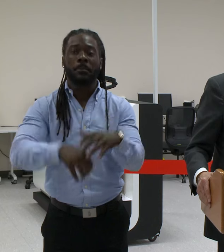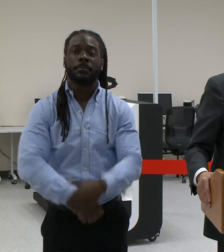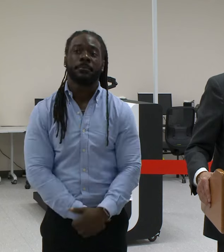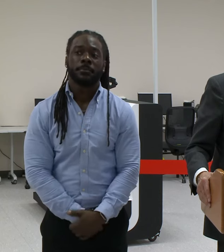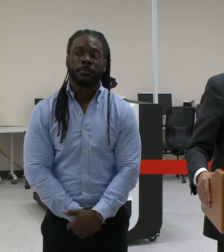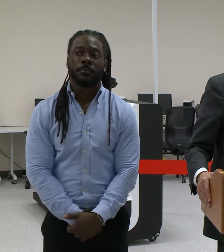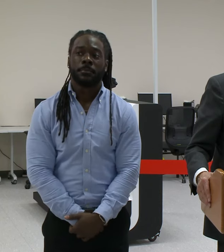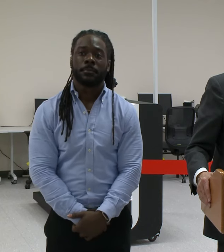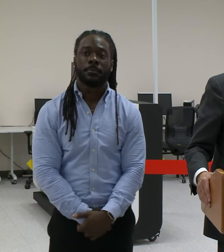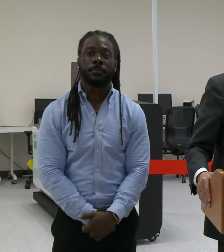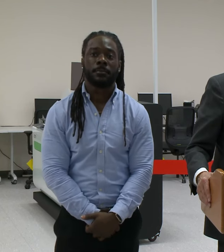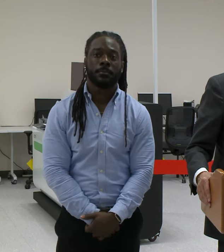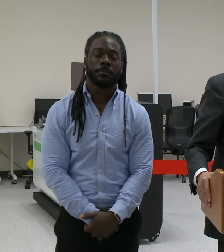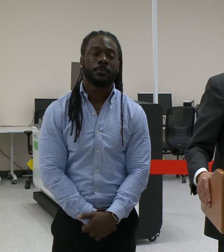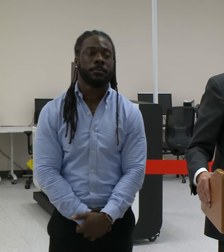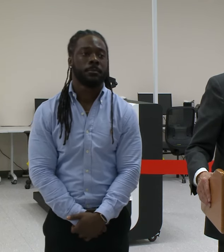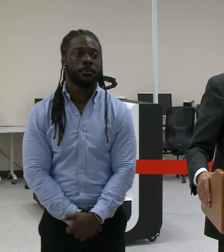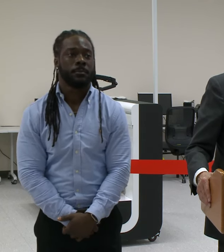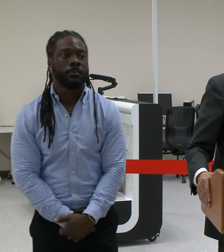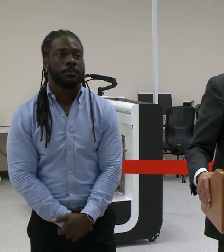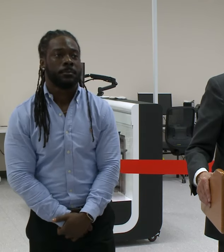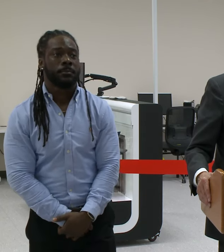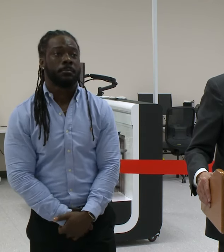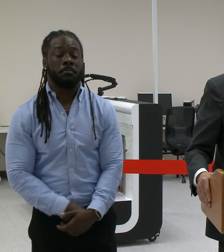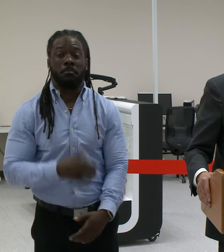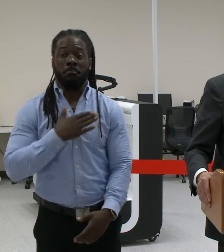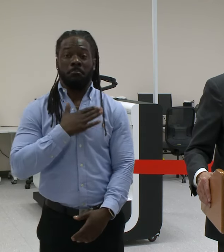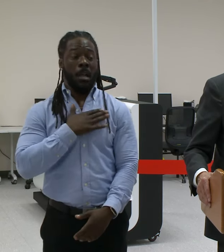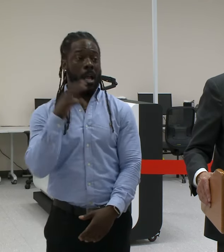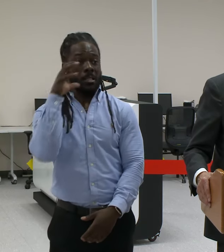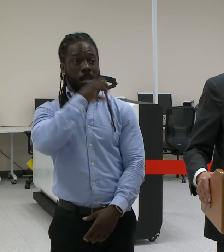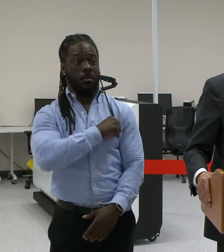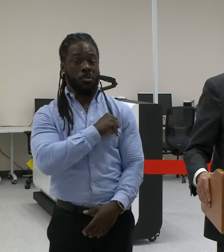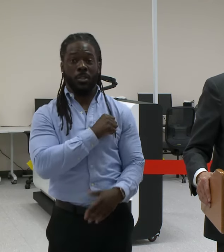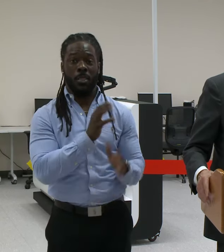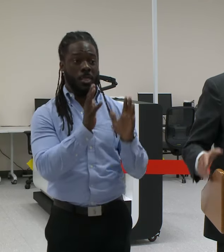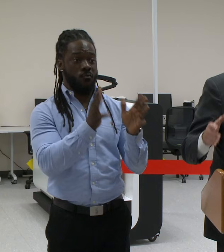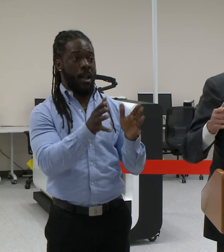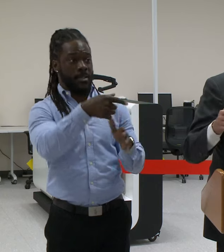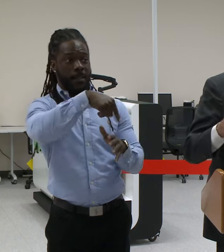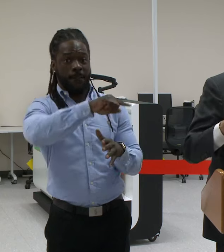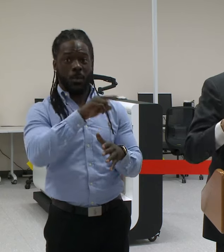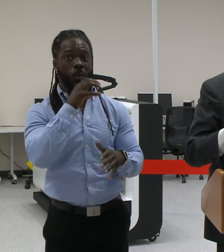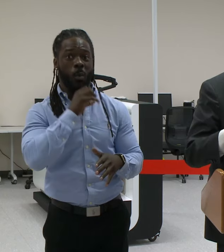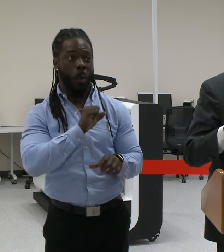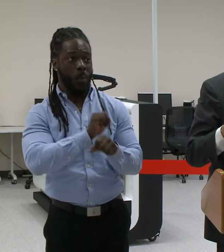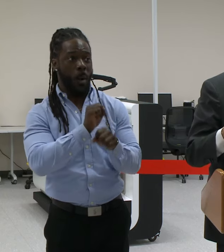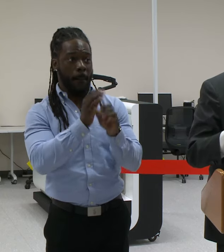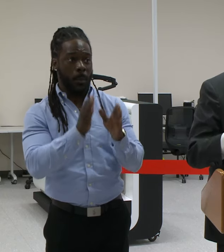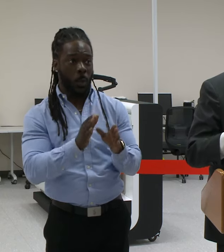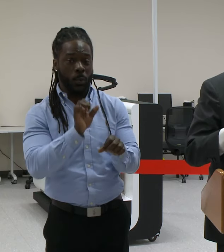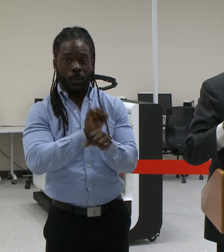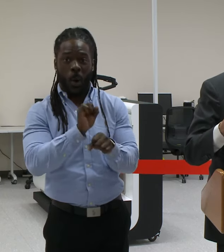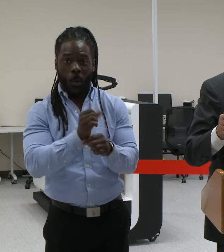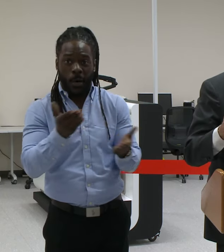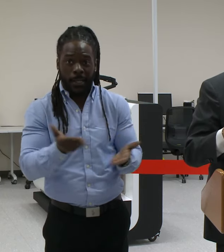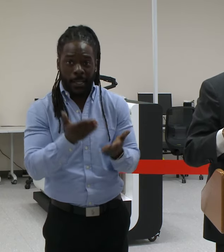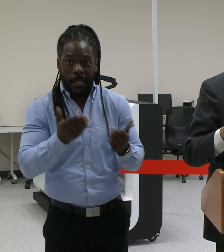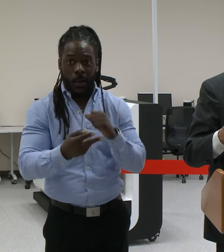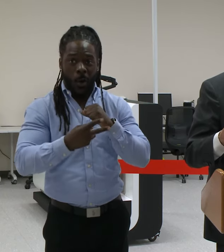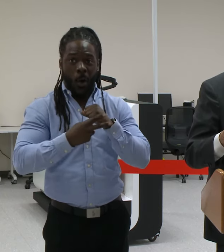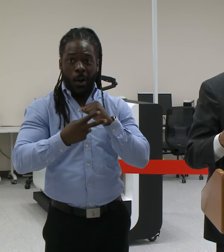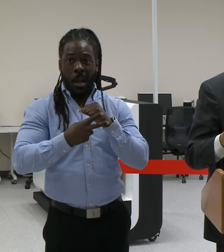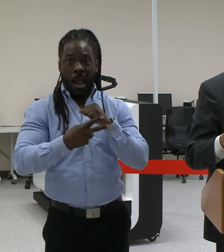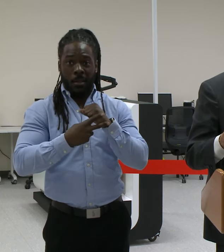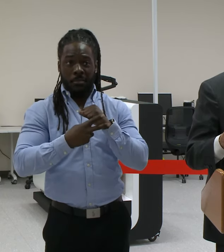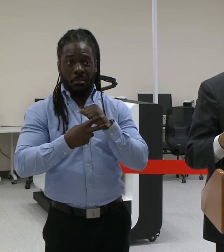My presumption is that most of the rest of you have worked here at Archives in some